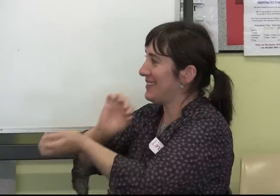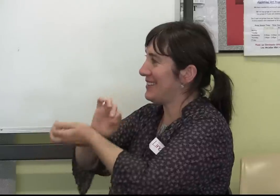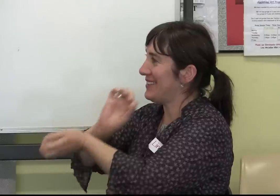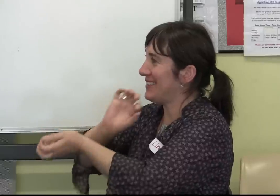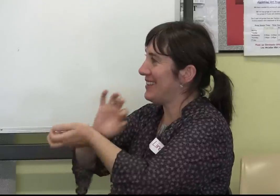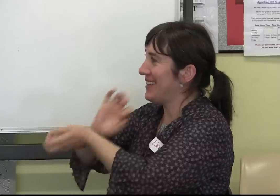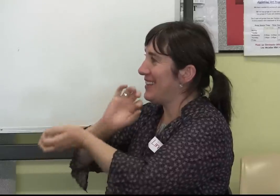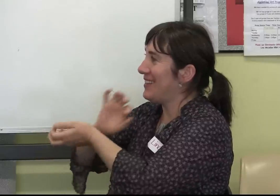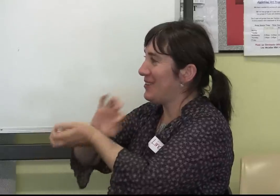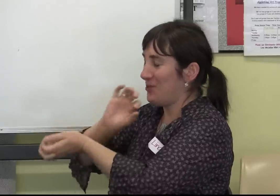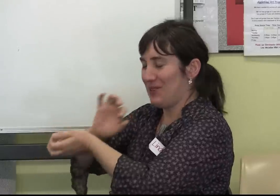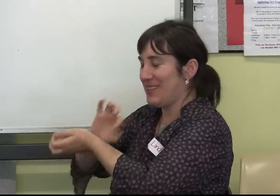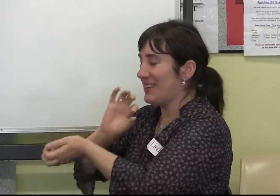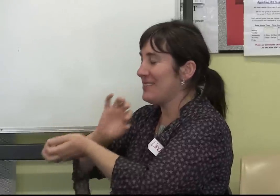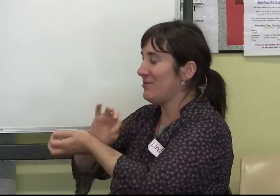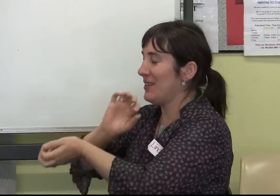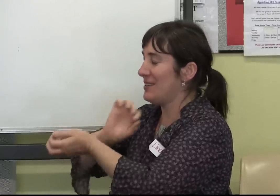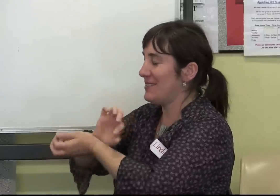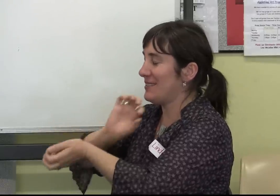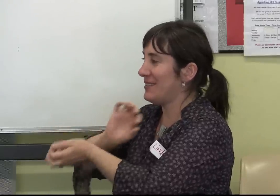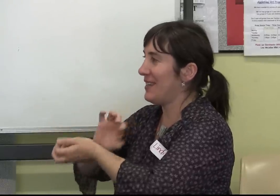All the doubts and fears and frustration